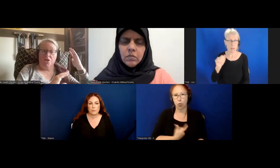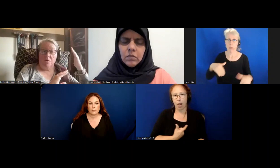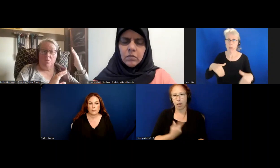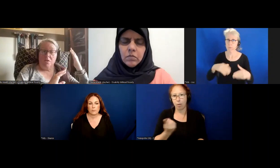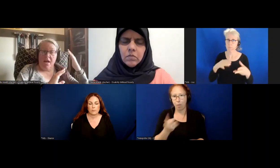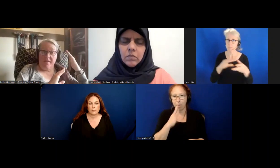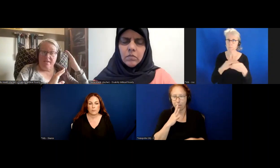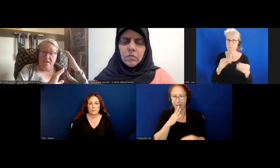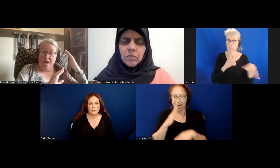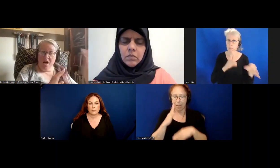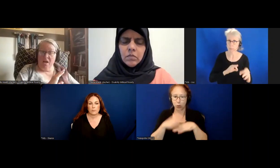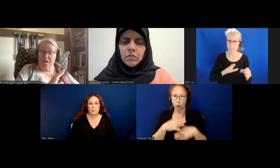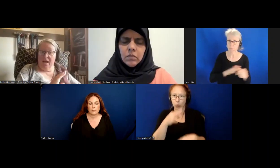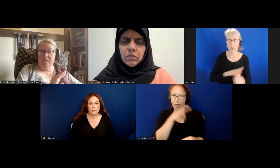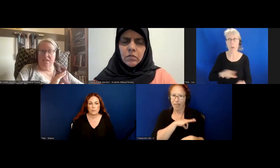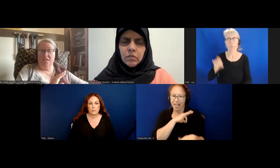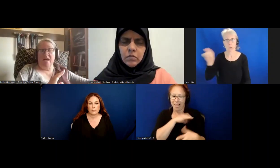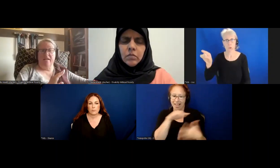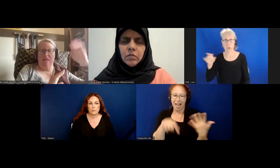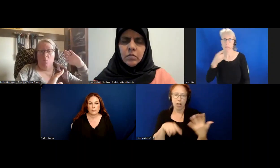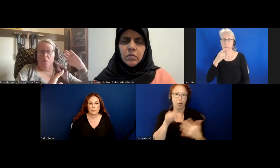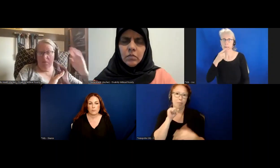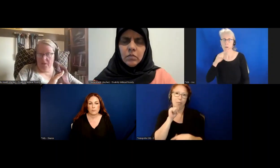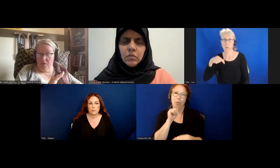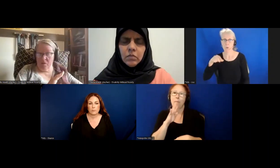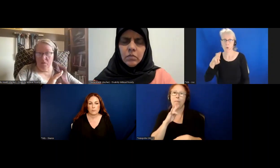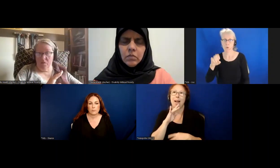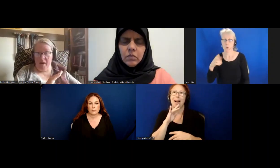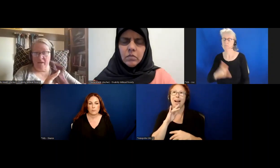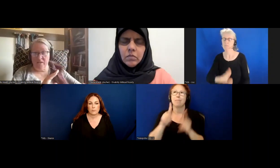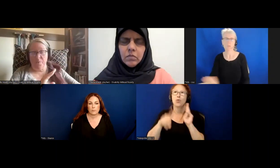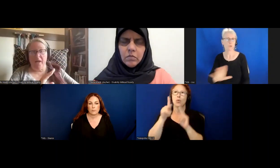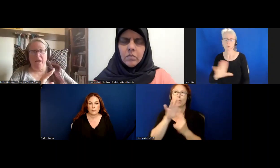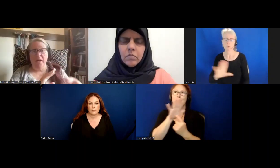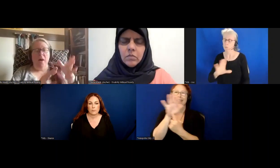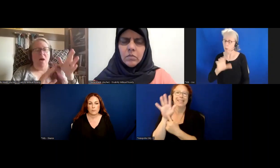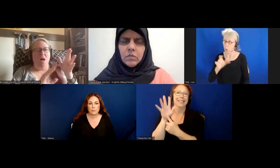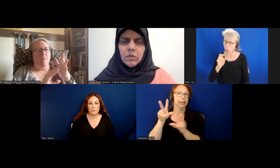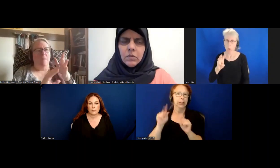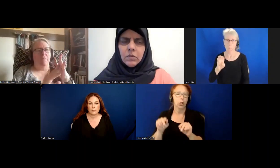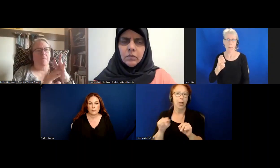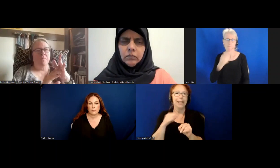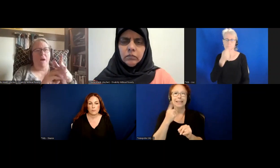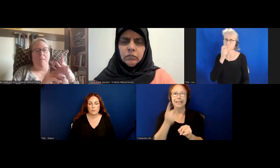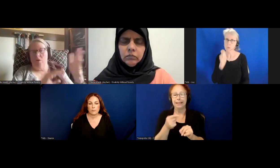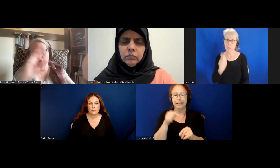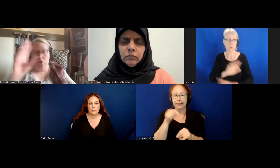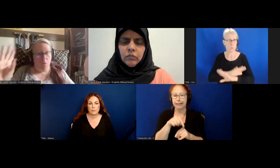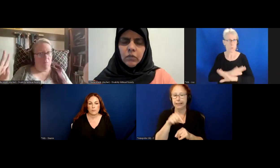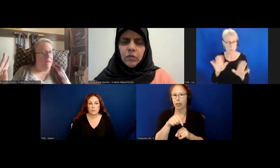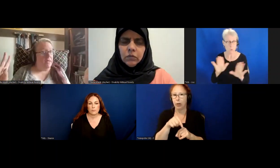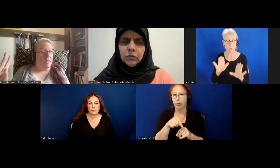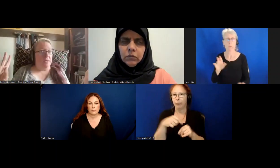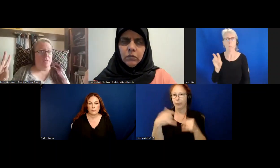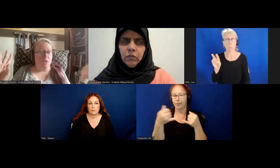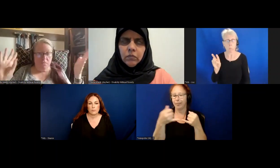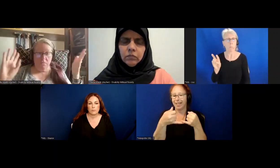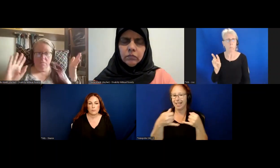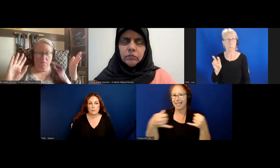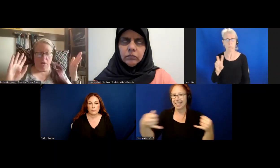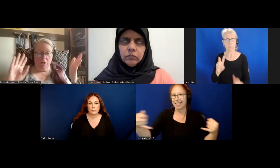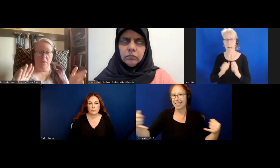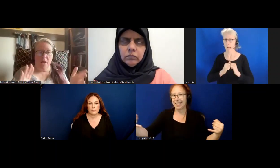but she was like, this is a hard line in the sand. There will be no clawbacks, right? I'm not sure what